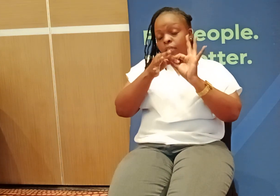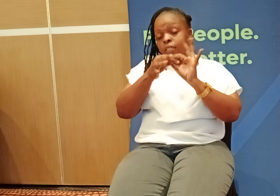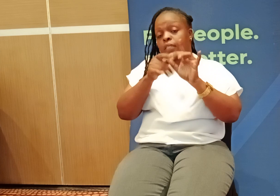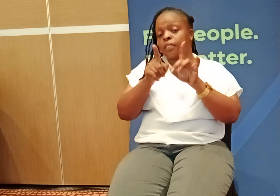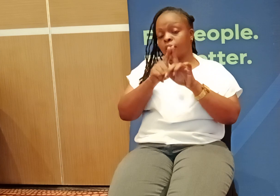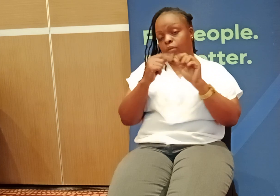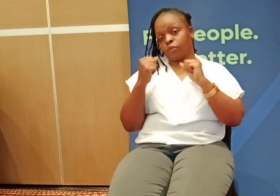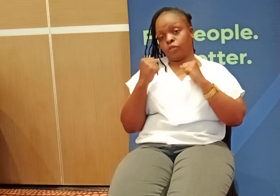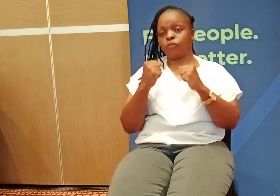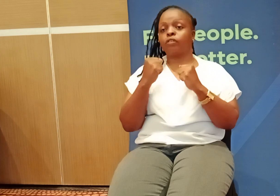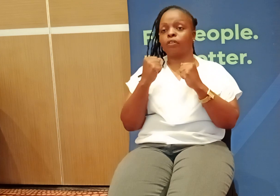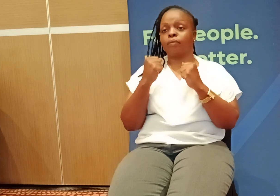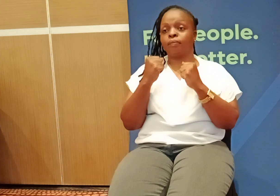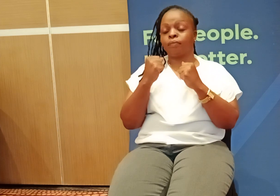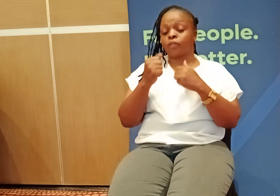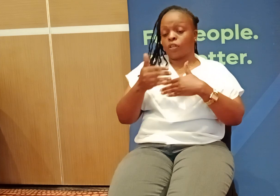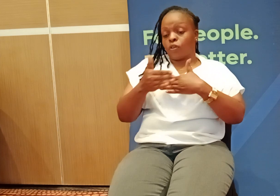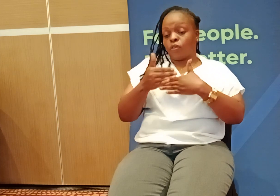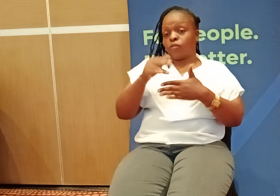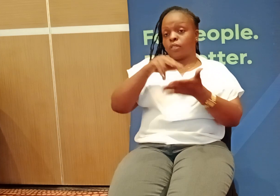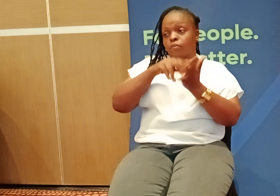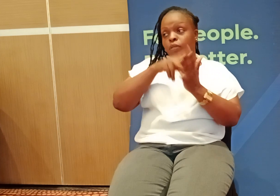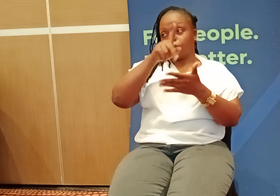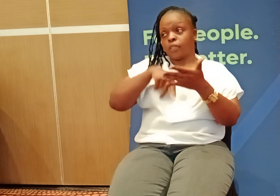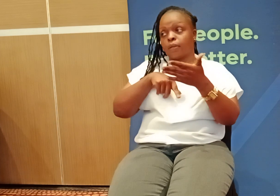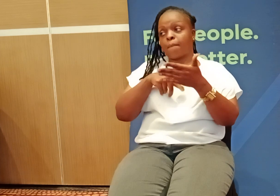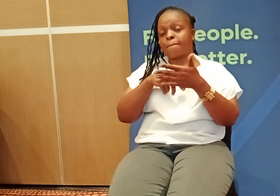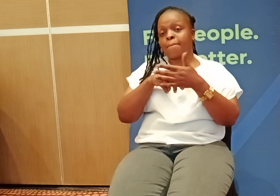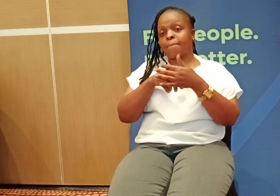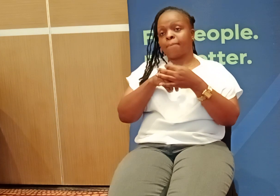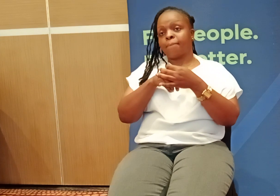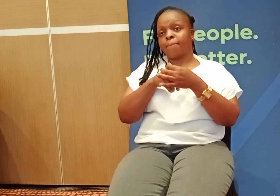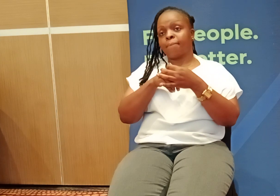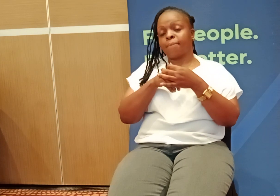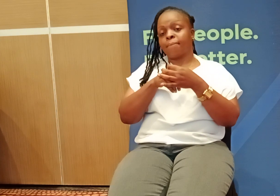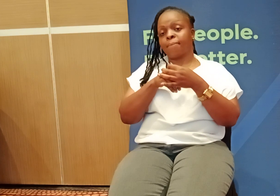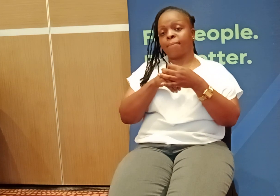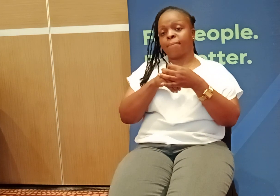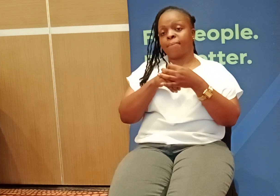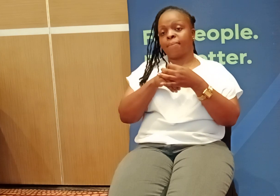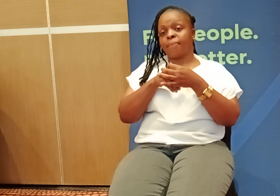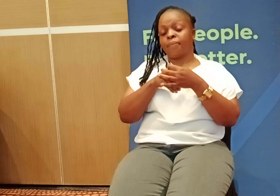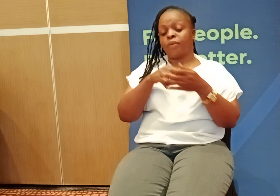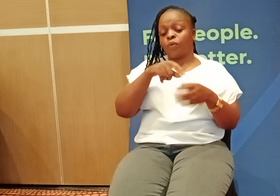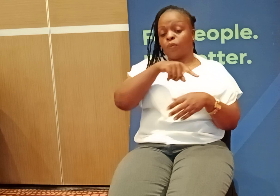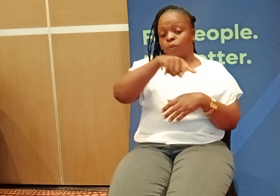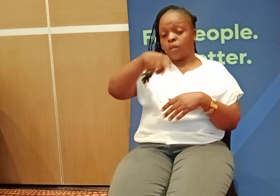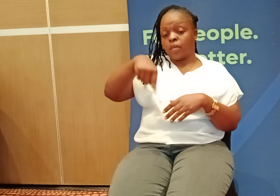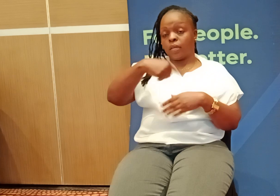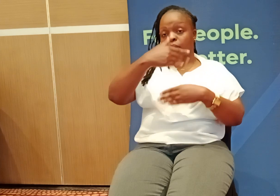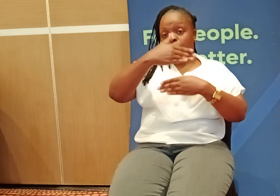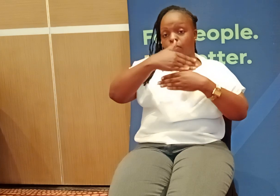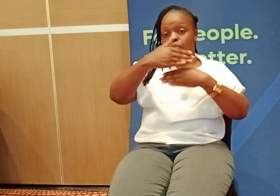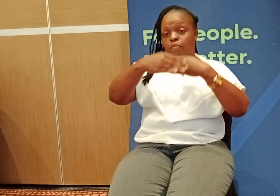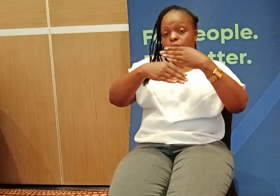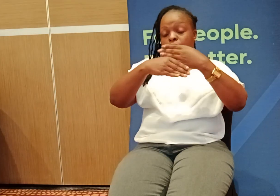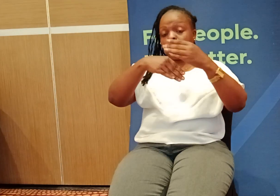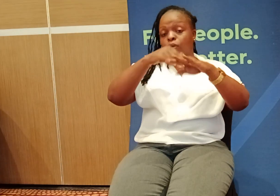courageous. Closer means we will be building meaningful relationships.